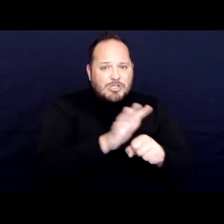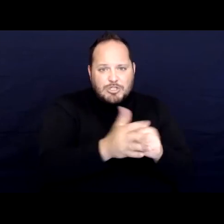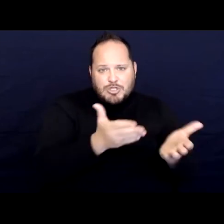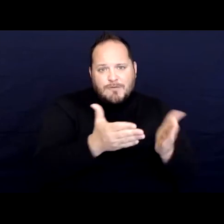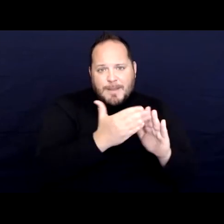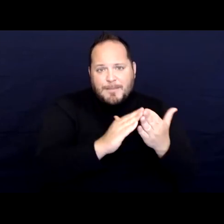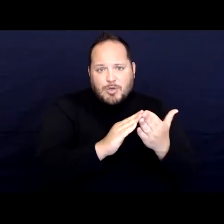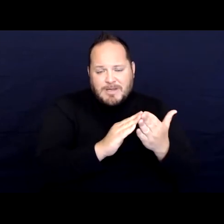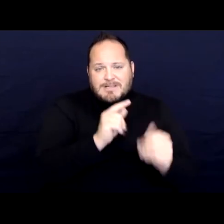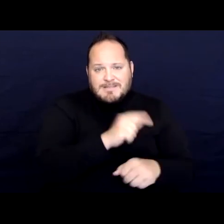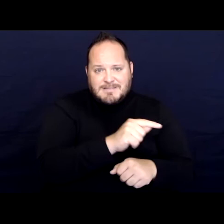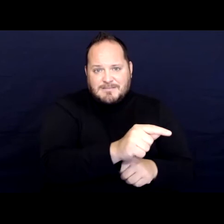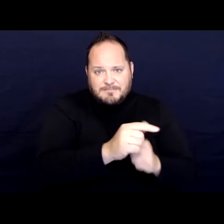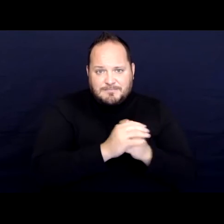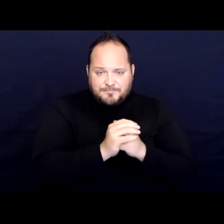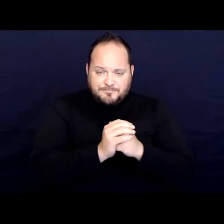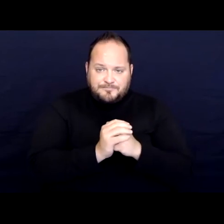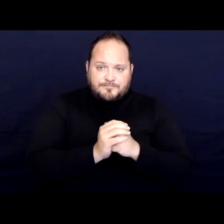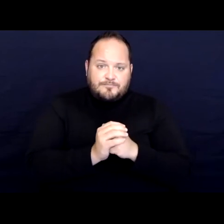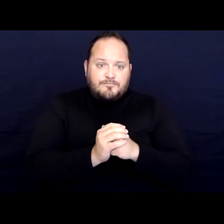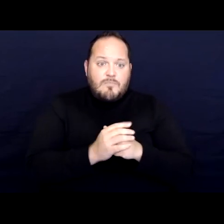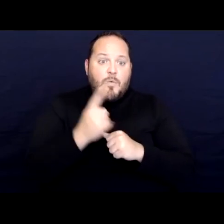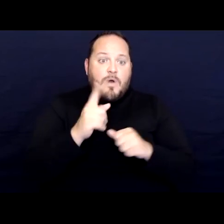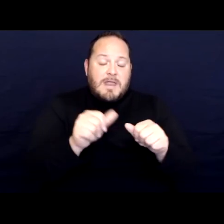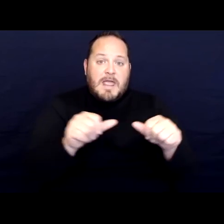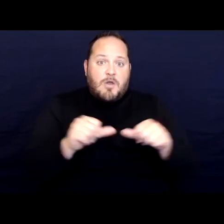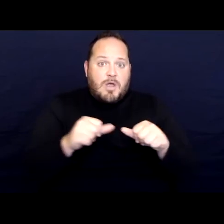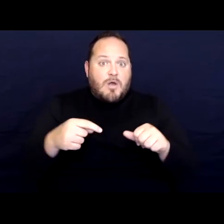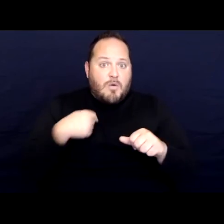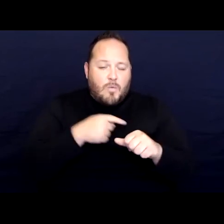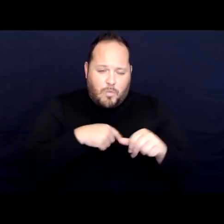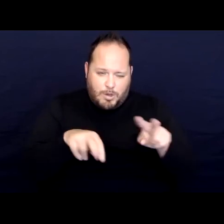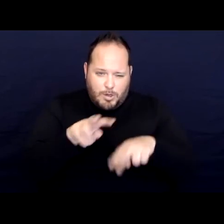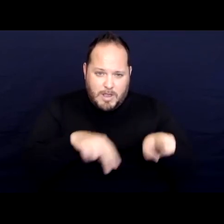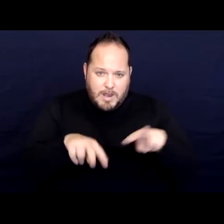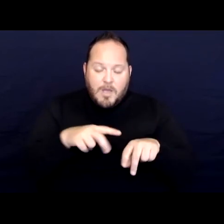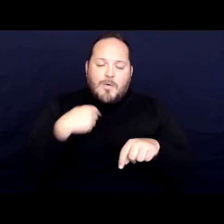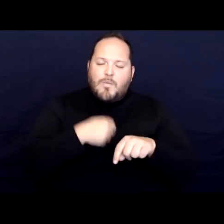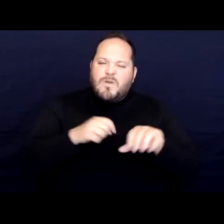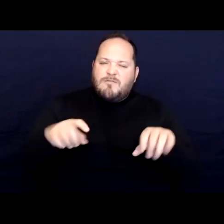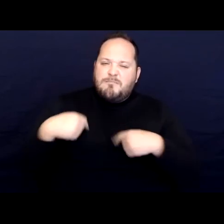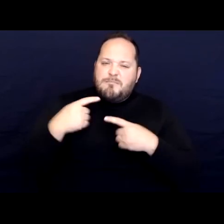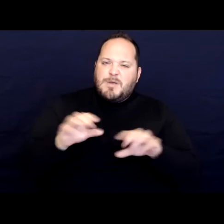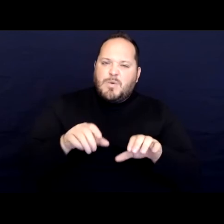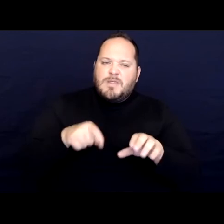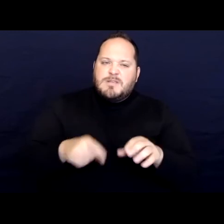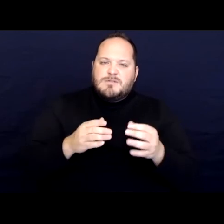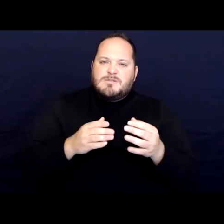And one of the areas that we're really looking at, and we've been doing this consciously through our messaging,